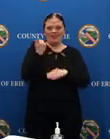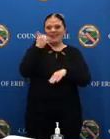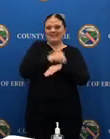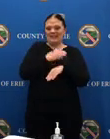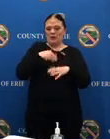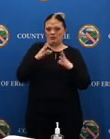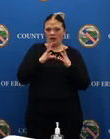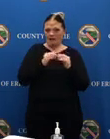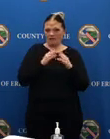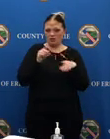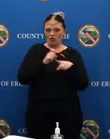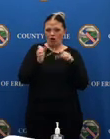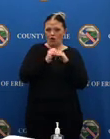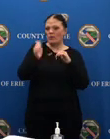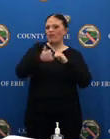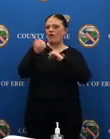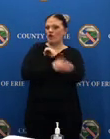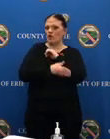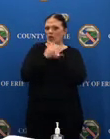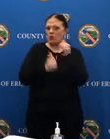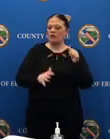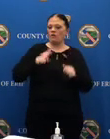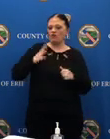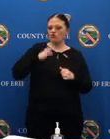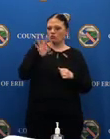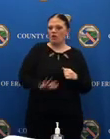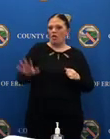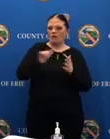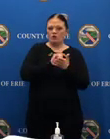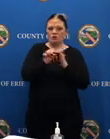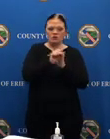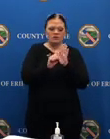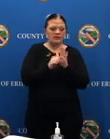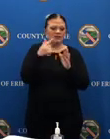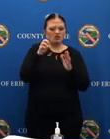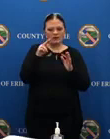on a conference call with other county officials across New York State. There were people from